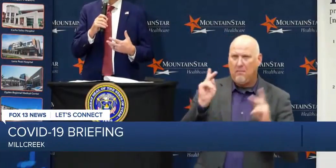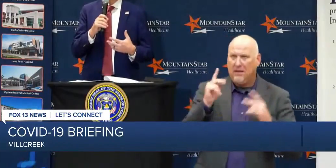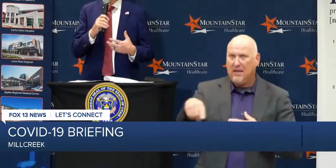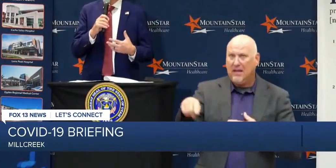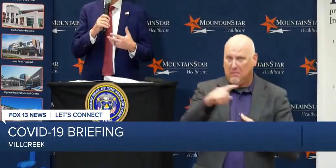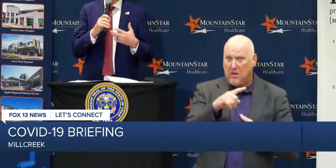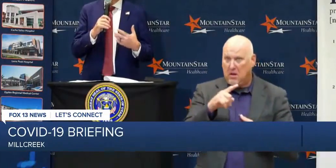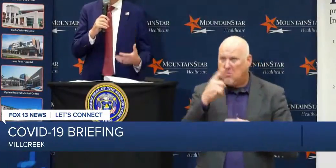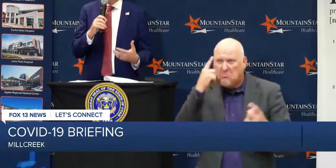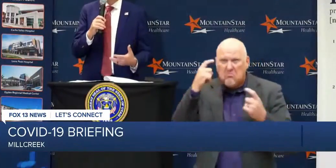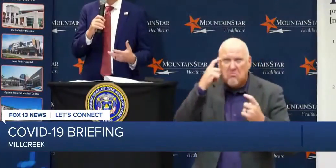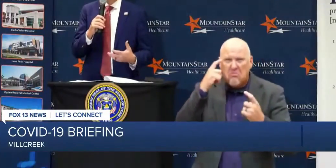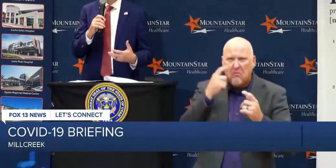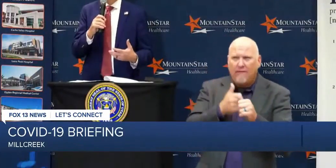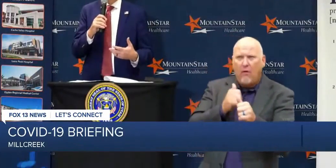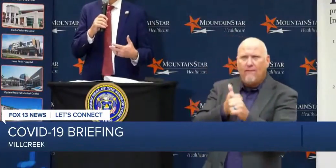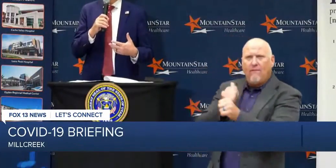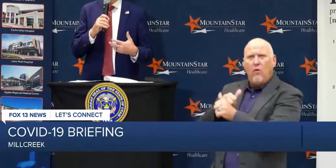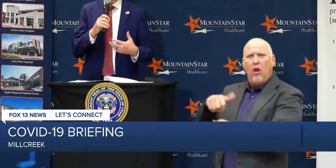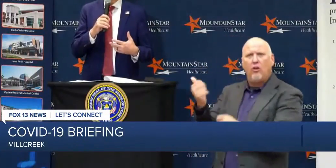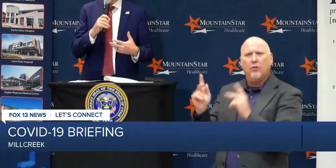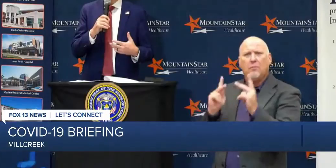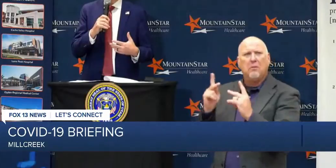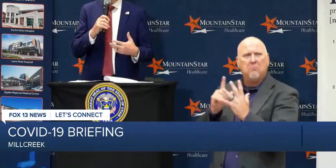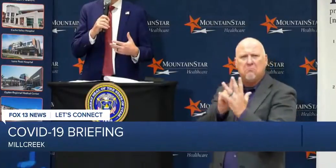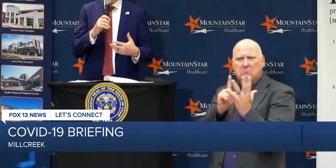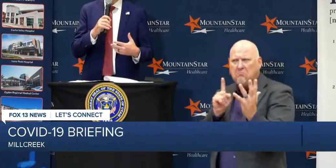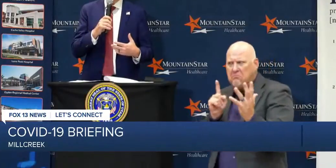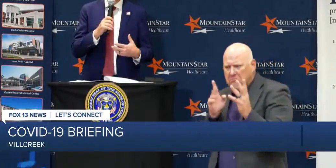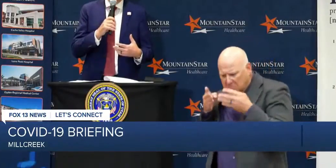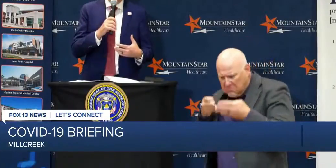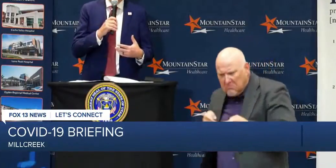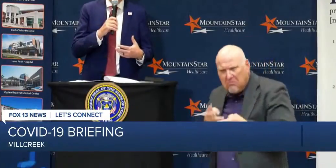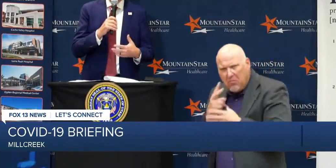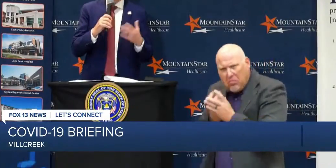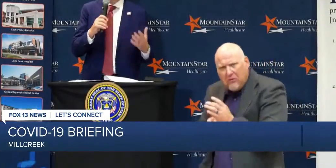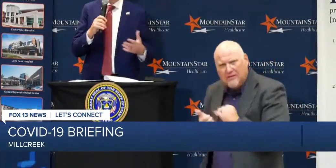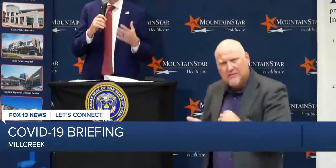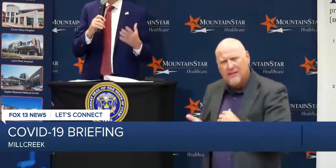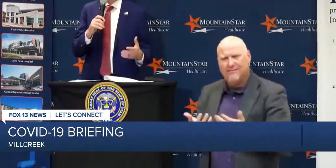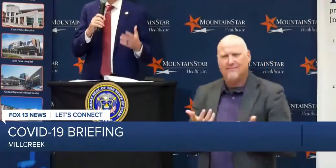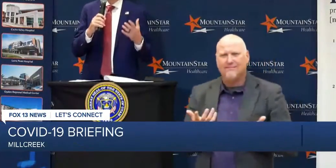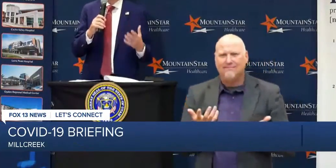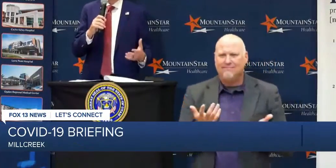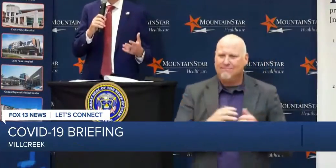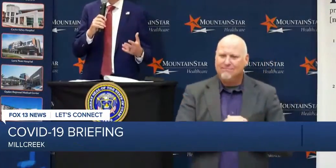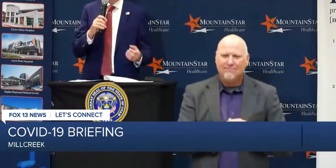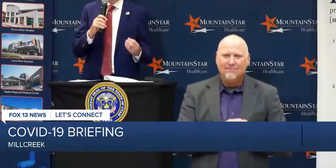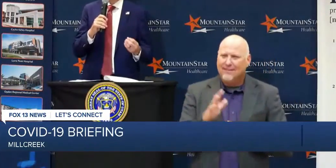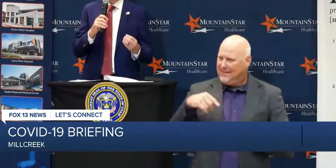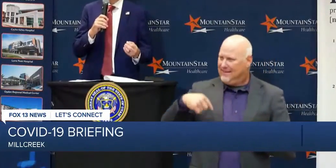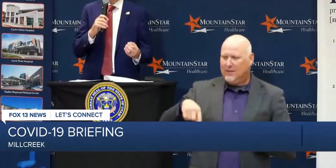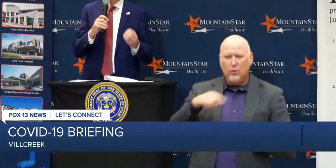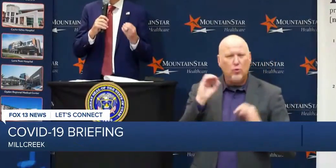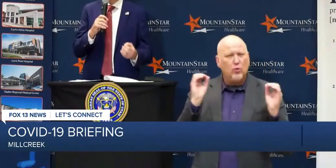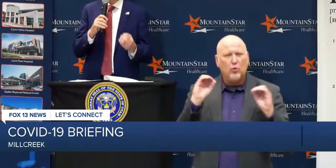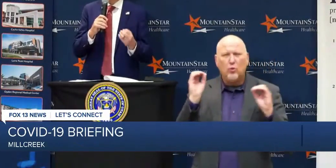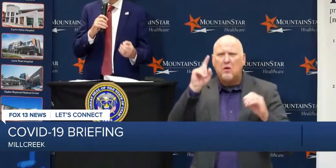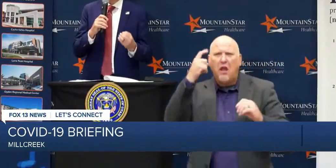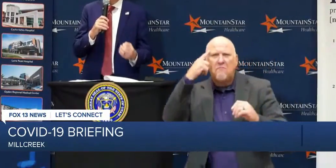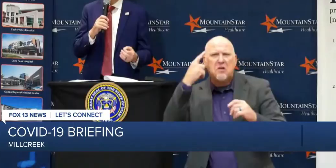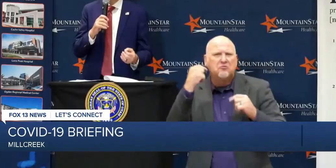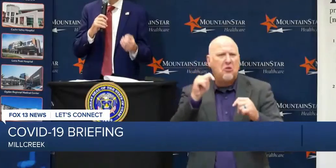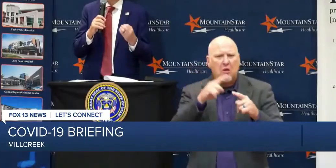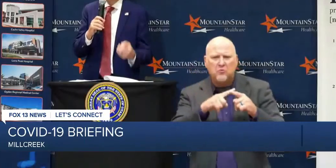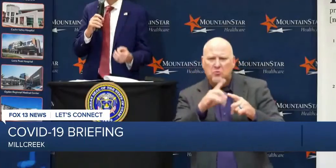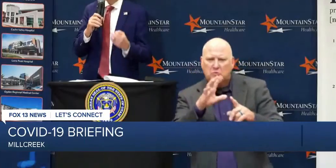that that's not the case. That there are, again, thousands and thousands and thousands of people in our state who are